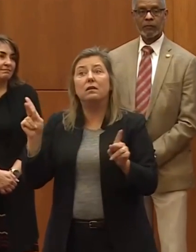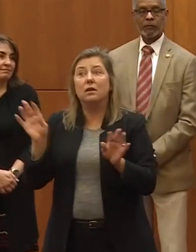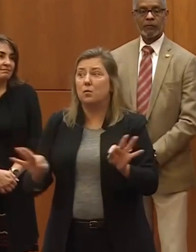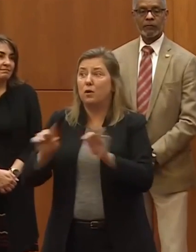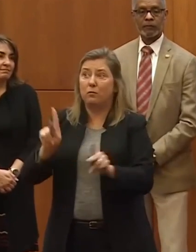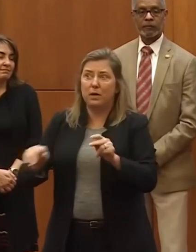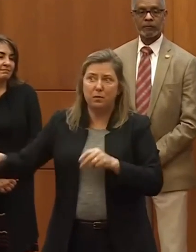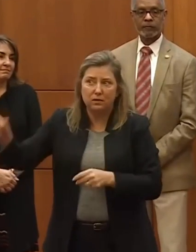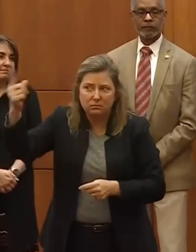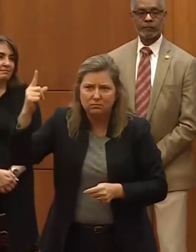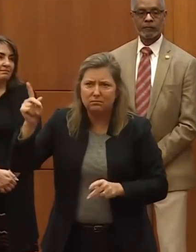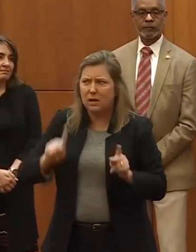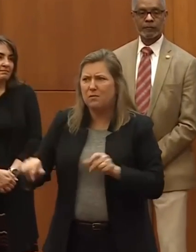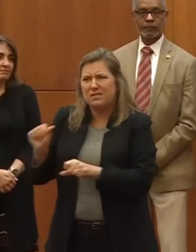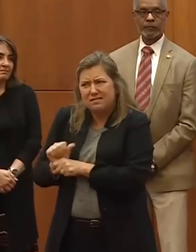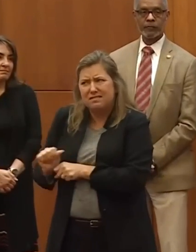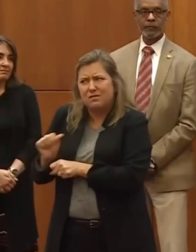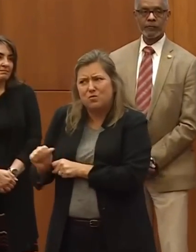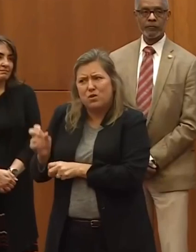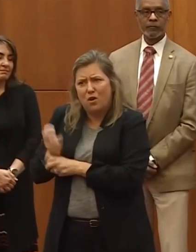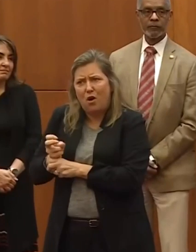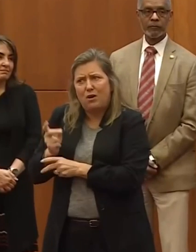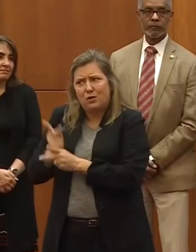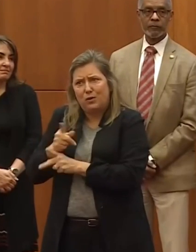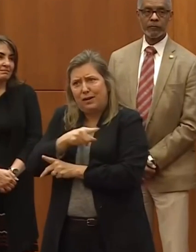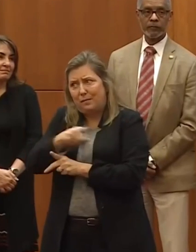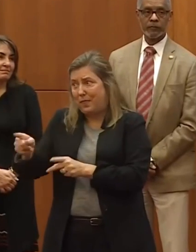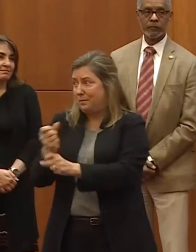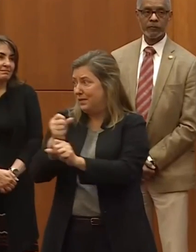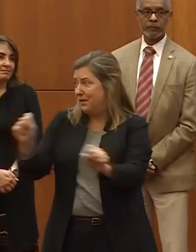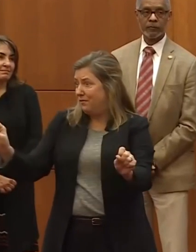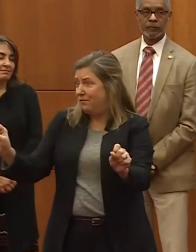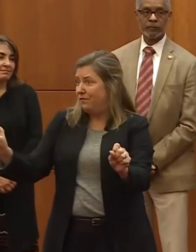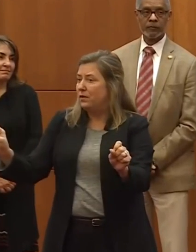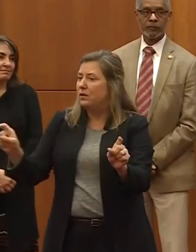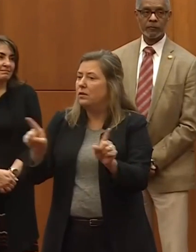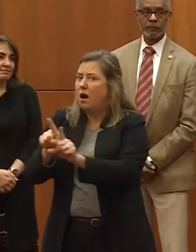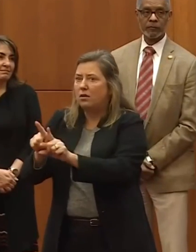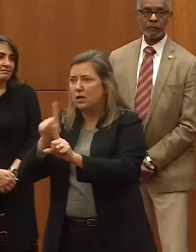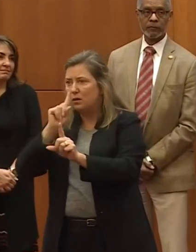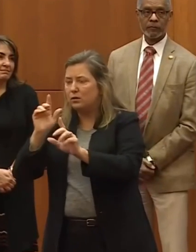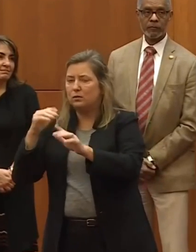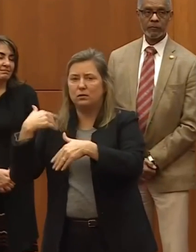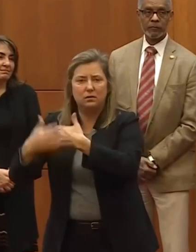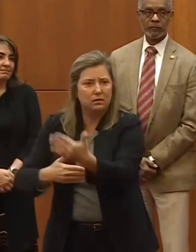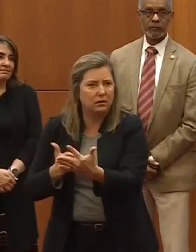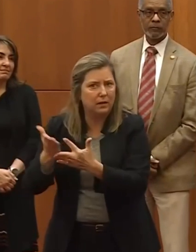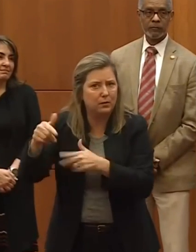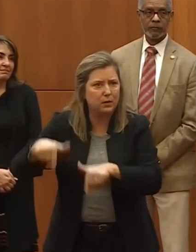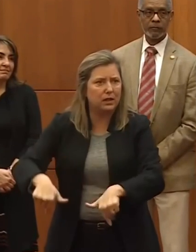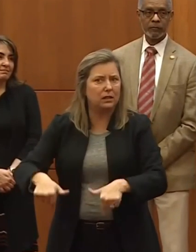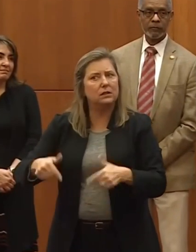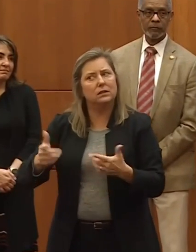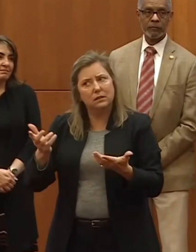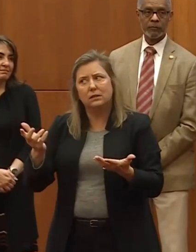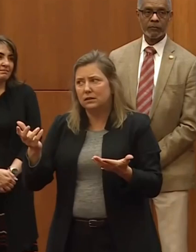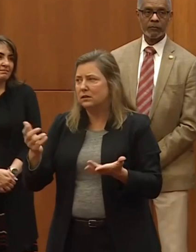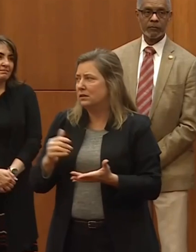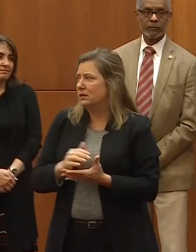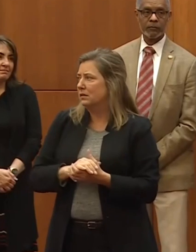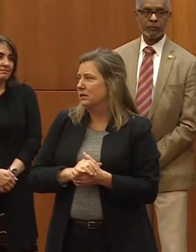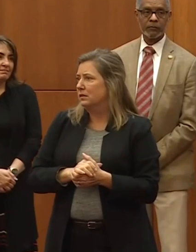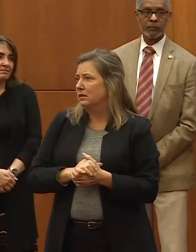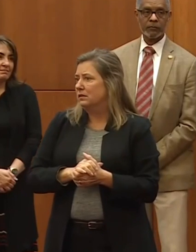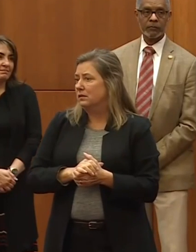hard individuals are working to keep them safe and to get past this. And as I said, you